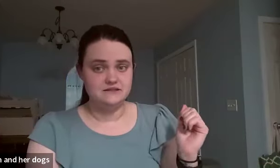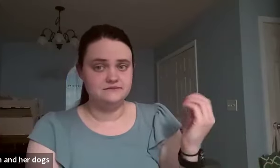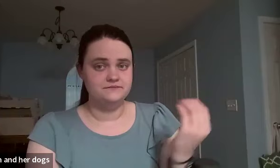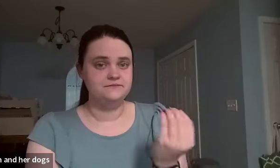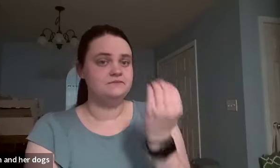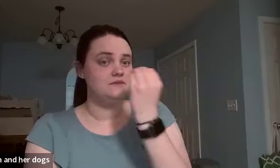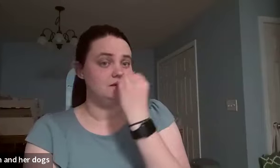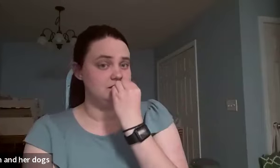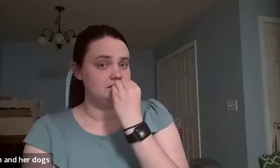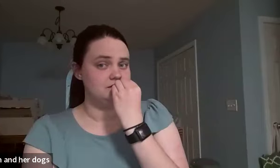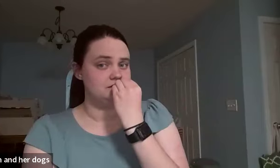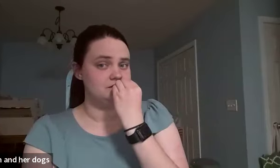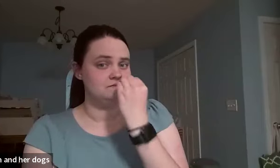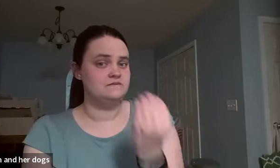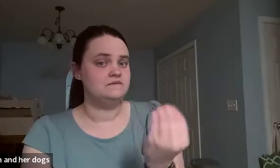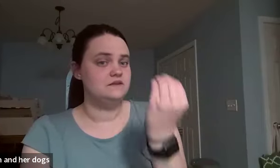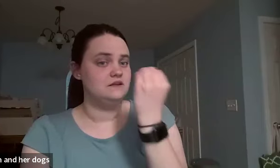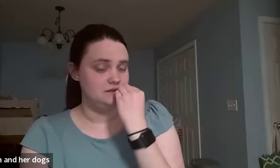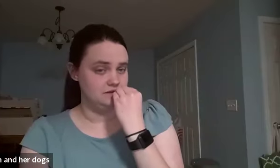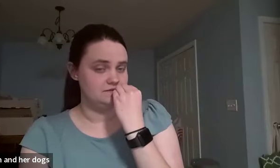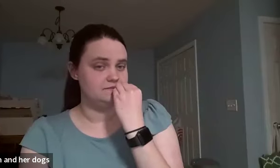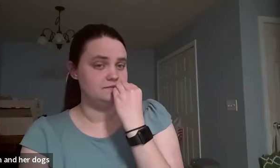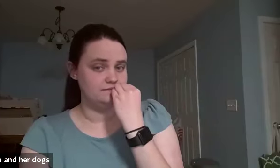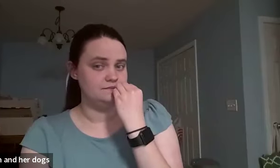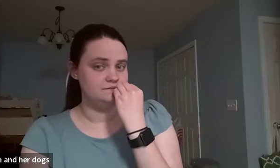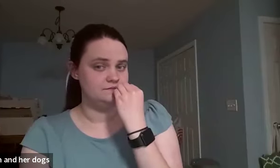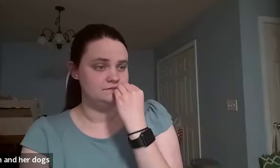Eat. Eat. Eat.